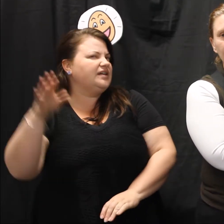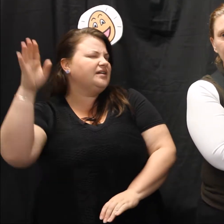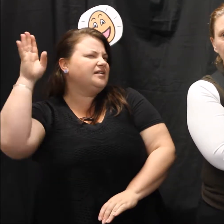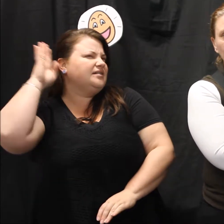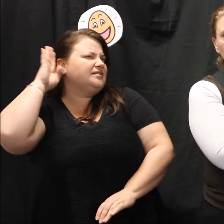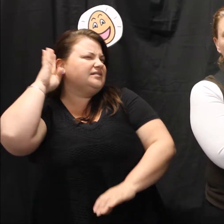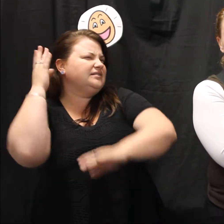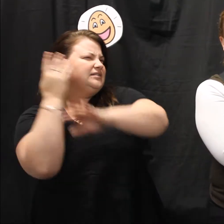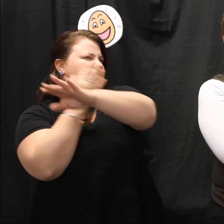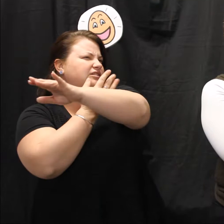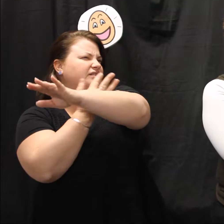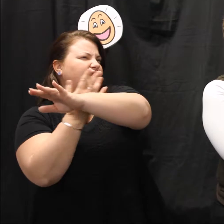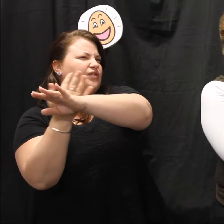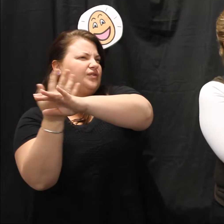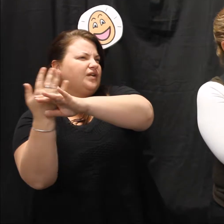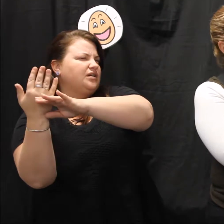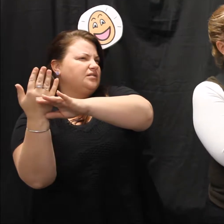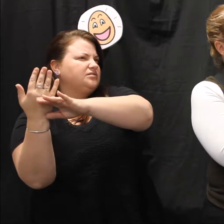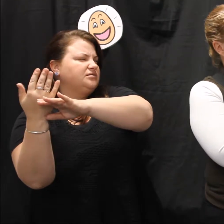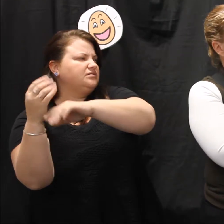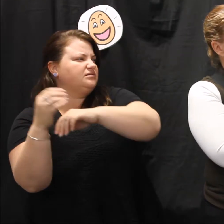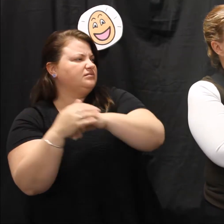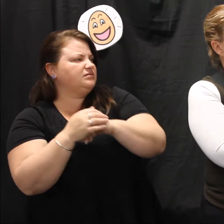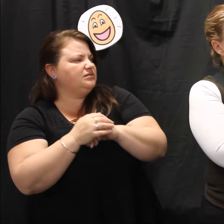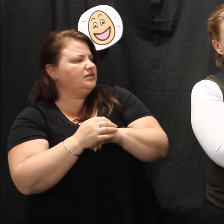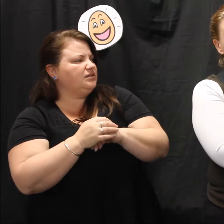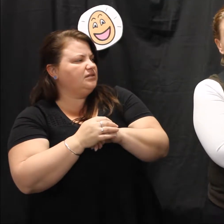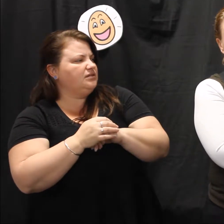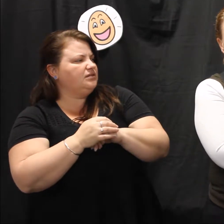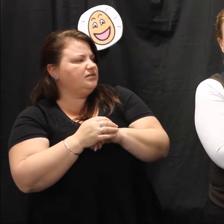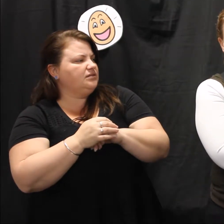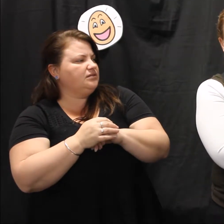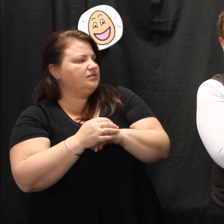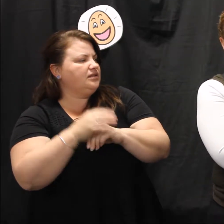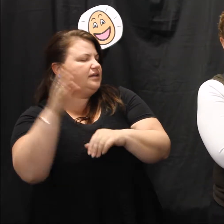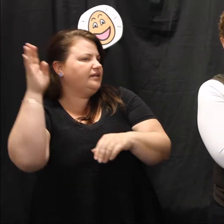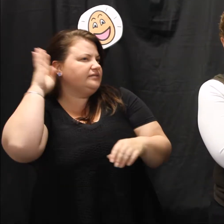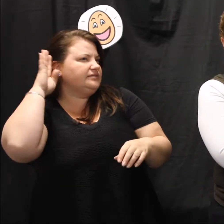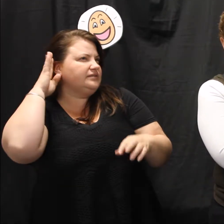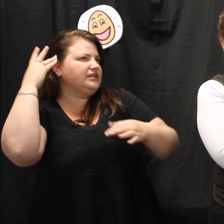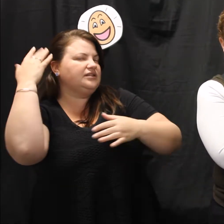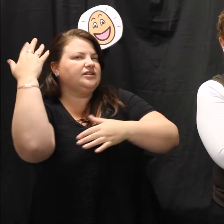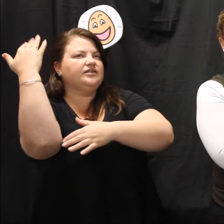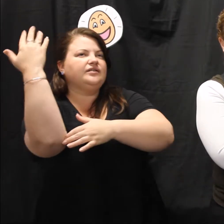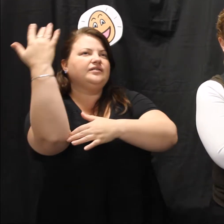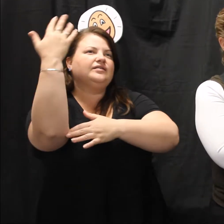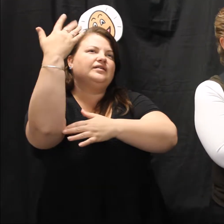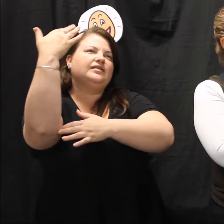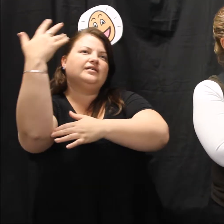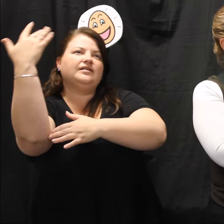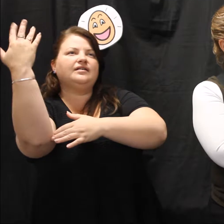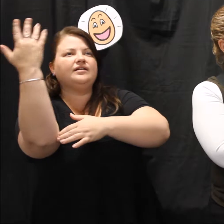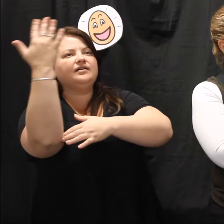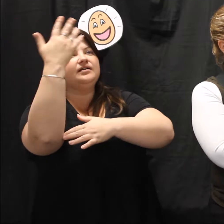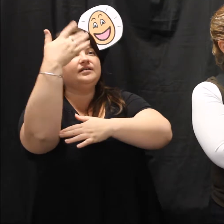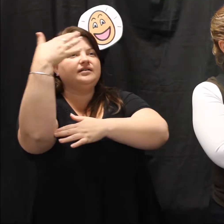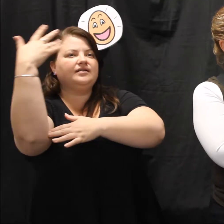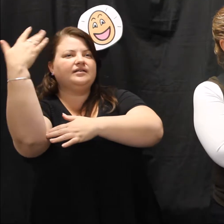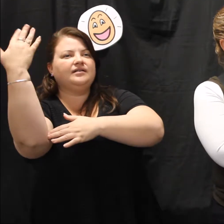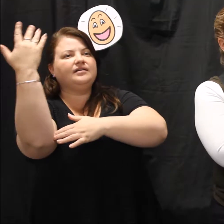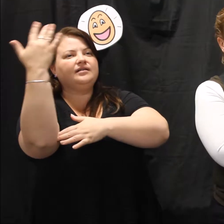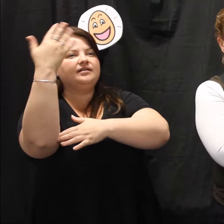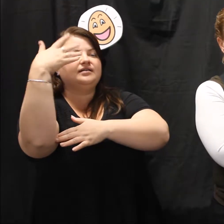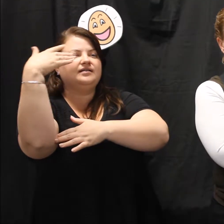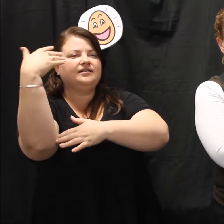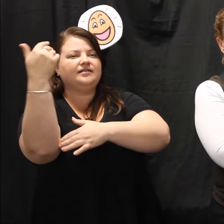Listen to the swaying grass and listen to the trees. To me, the